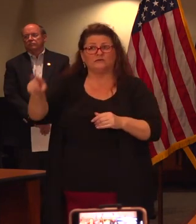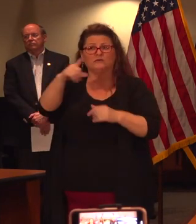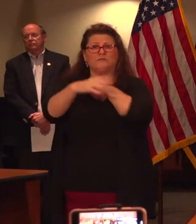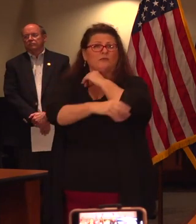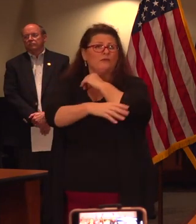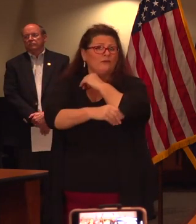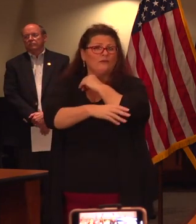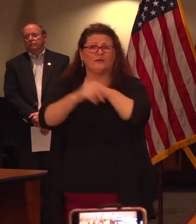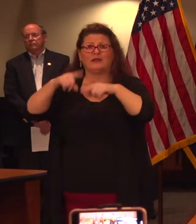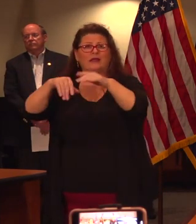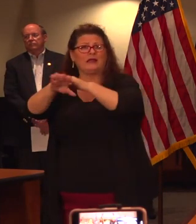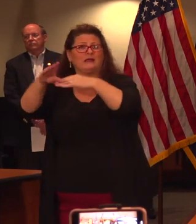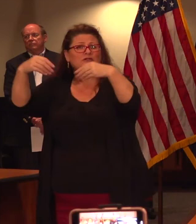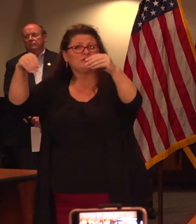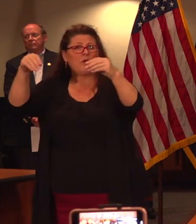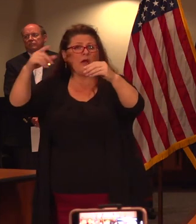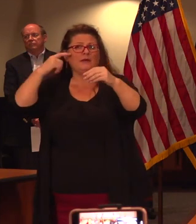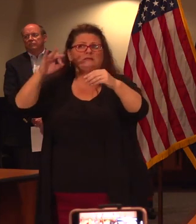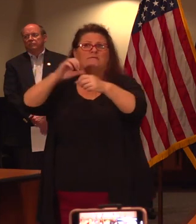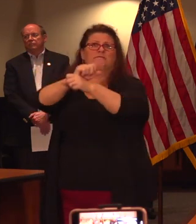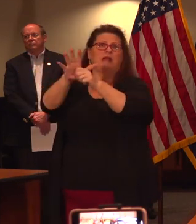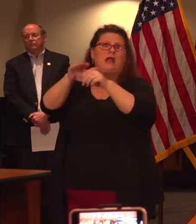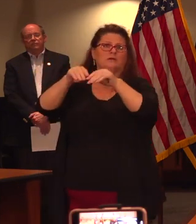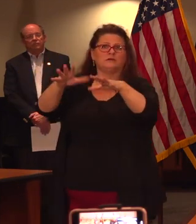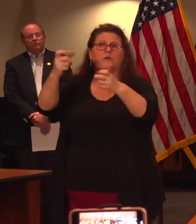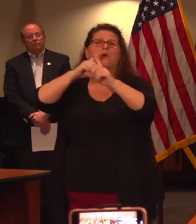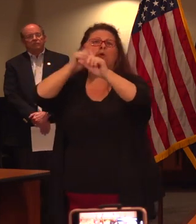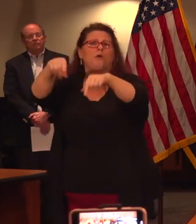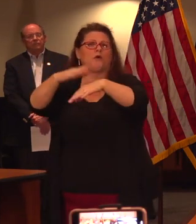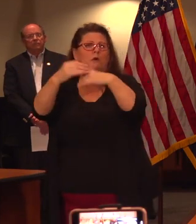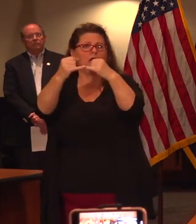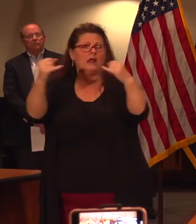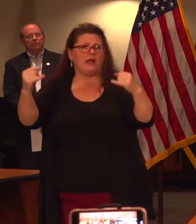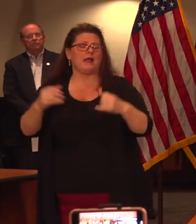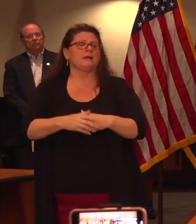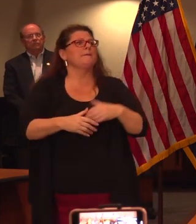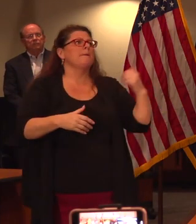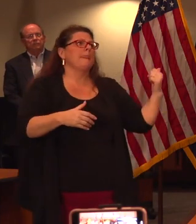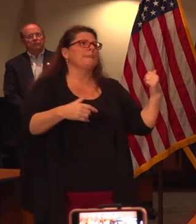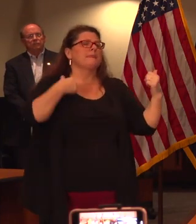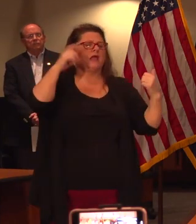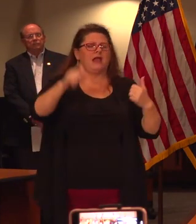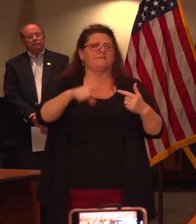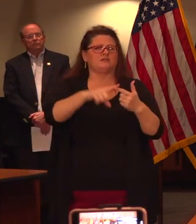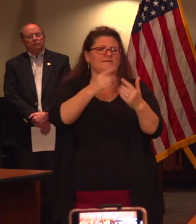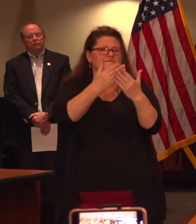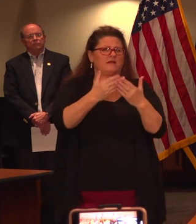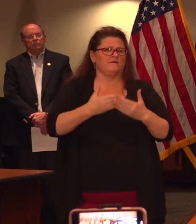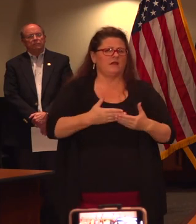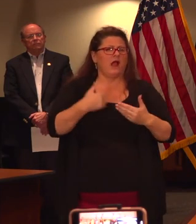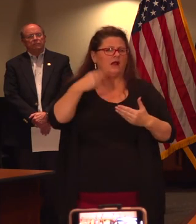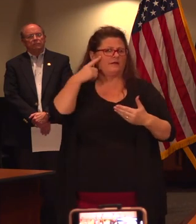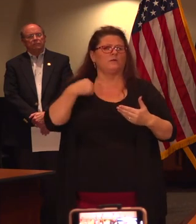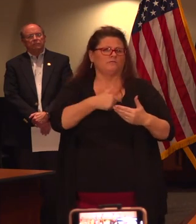don't have to go into the stores? I think we have made, I'd have to verify that, but I know we've taken some steps in